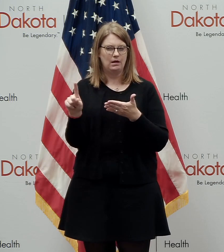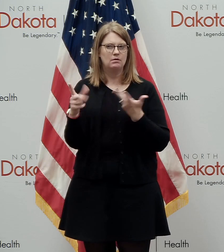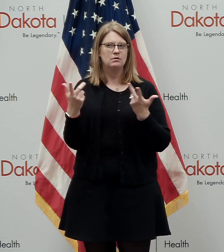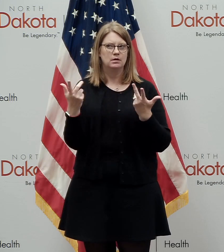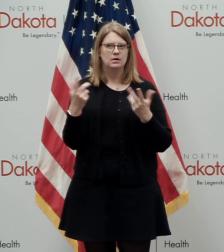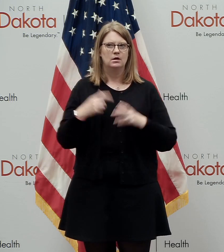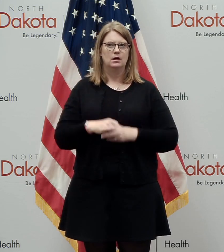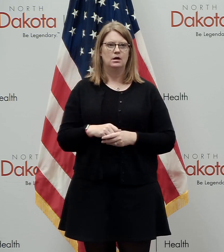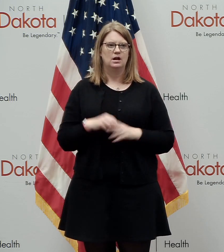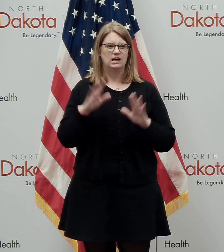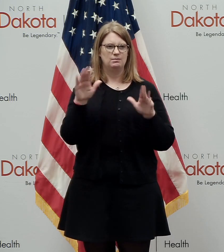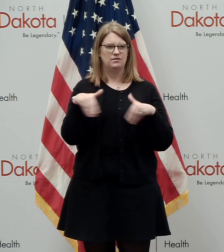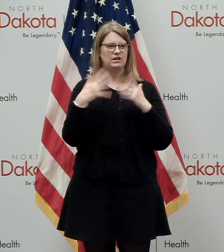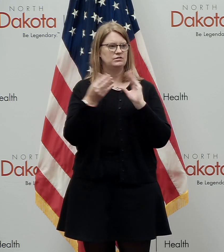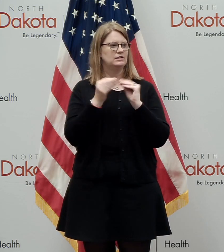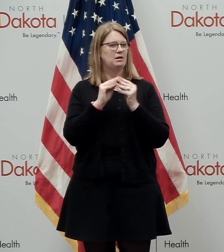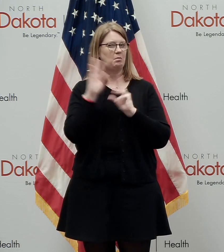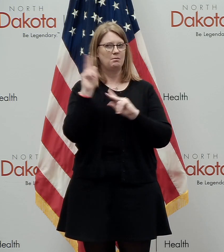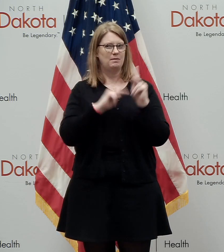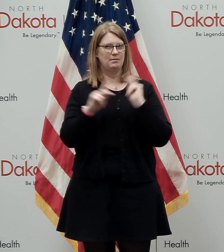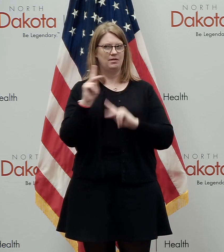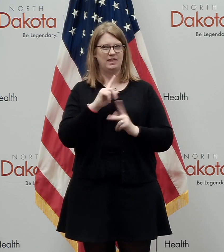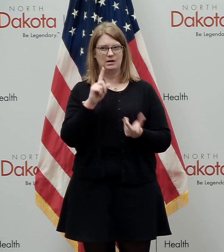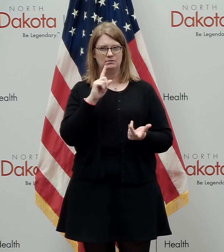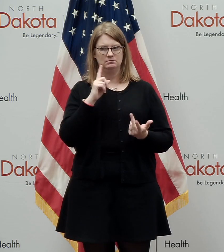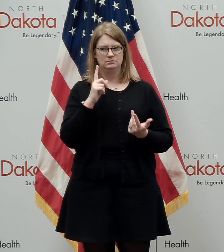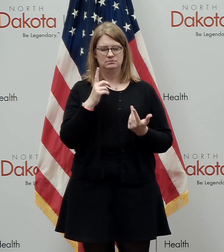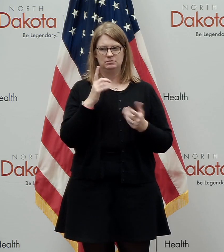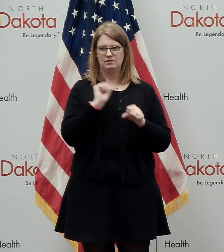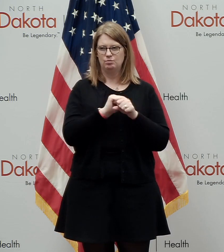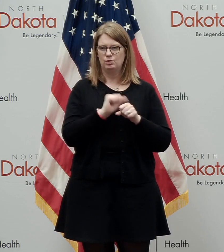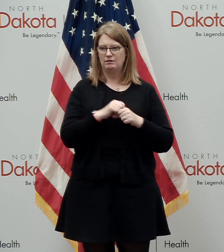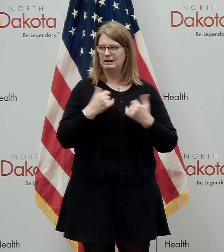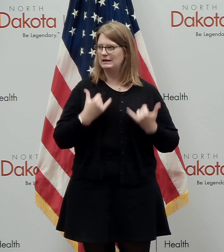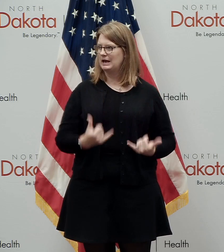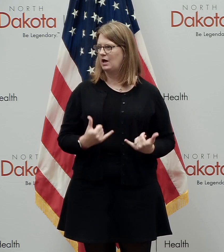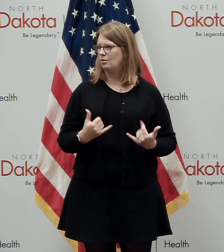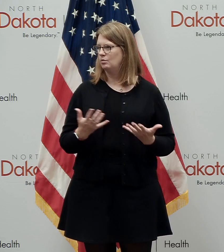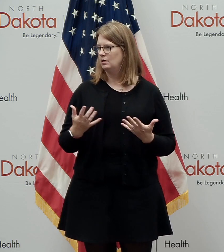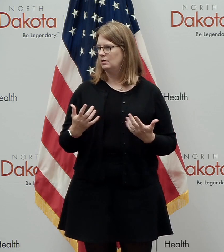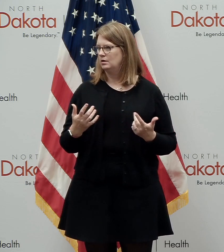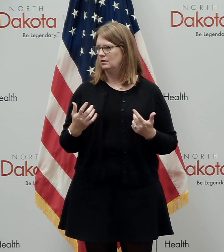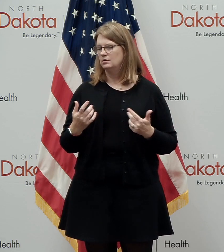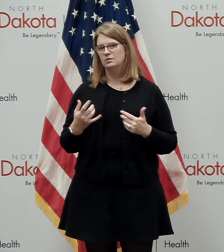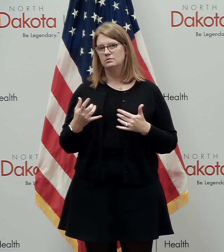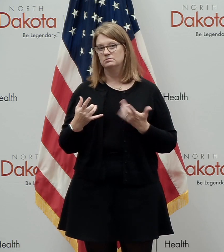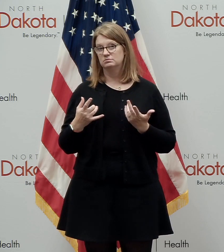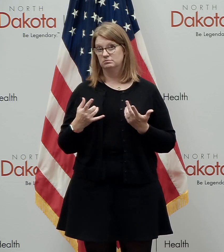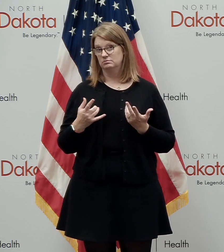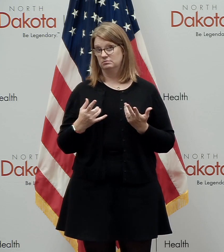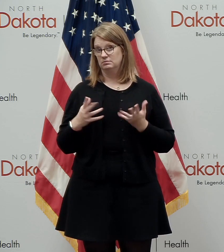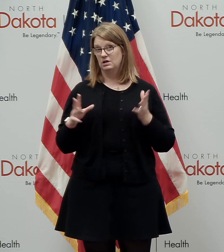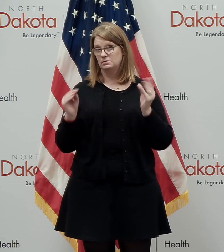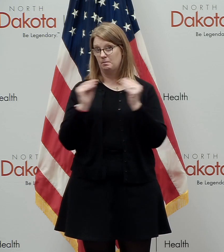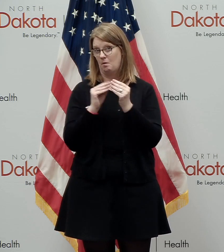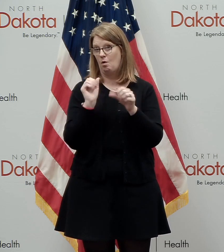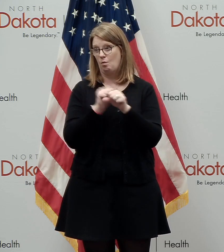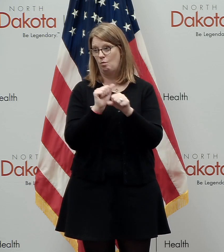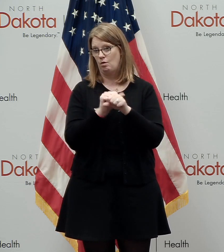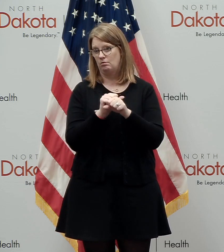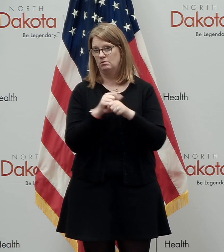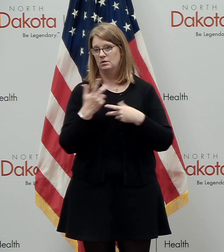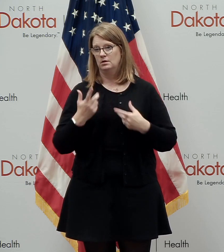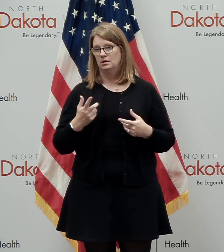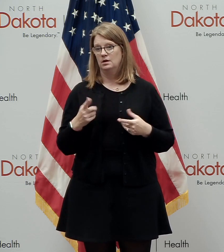and we could get you the number of people that we've actually got working right now. But we still have more work to do, and I would